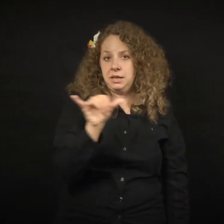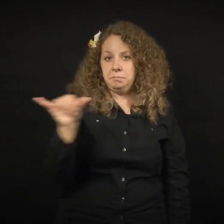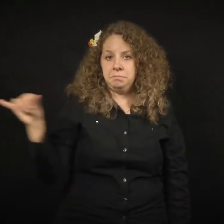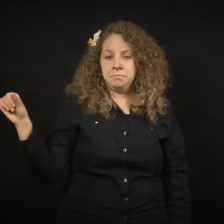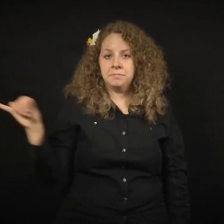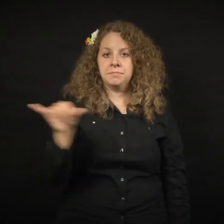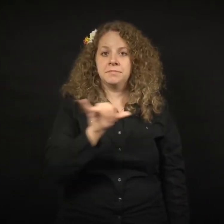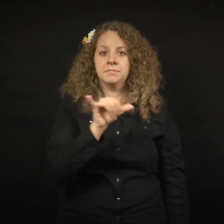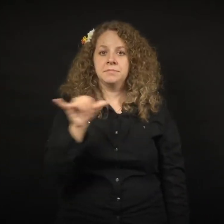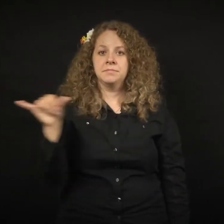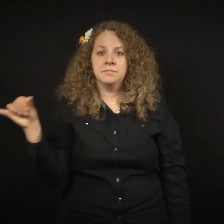Same.